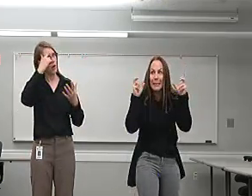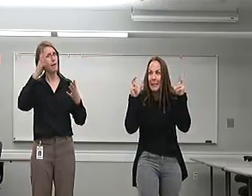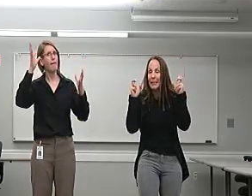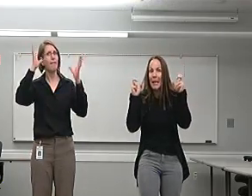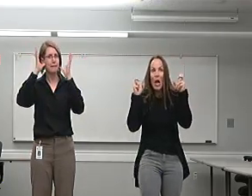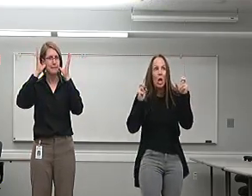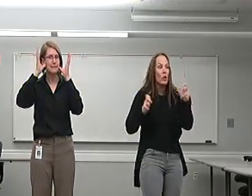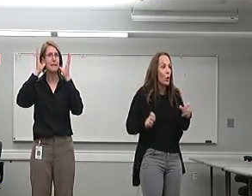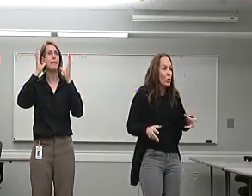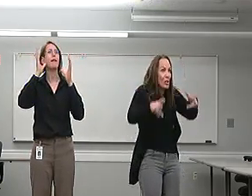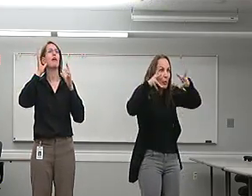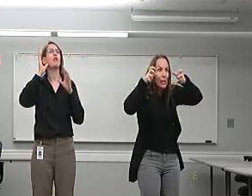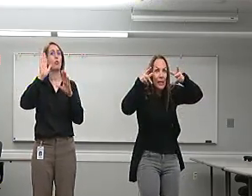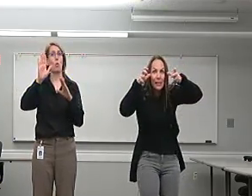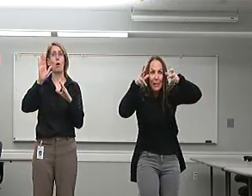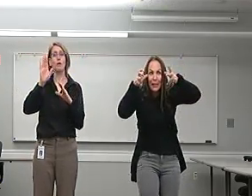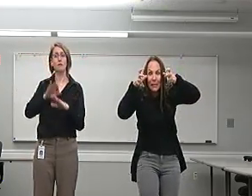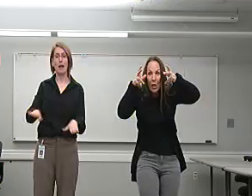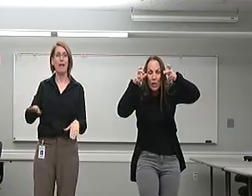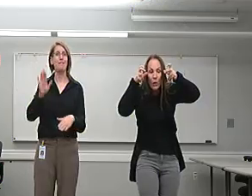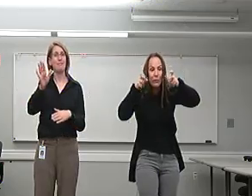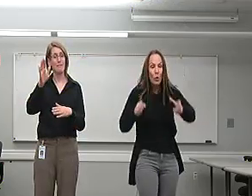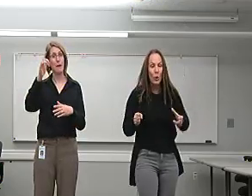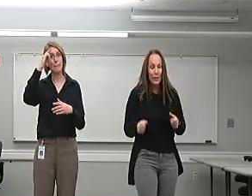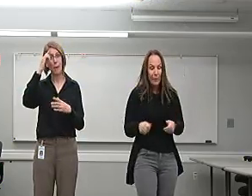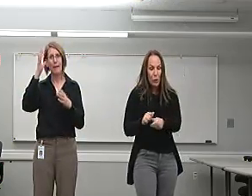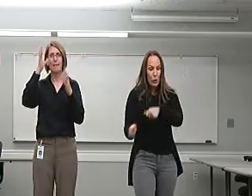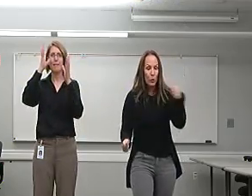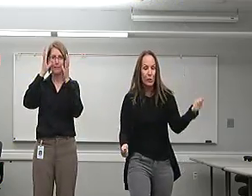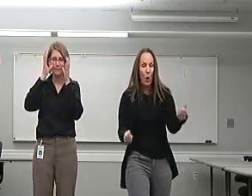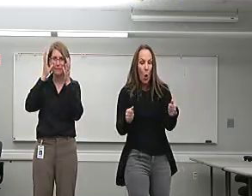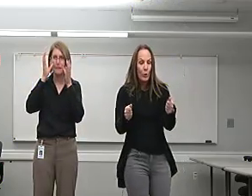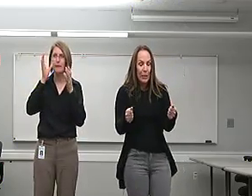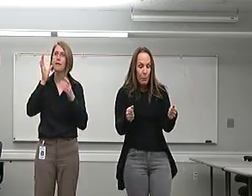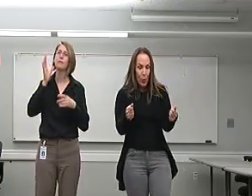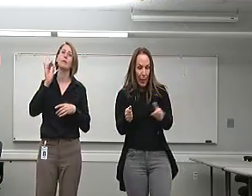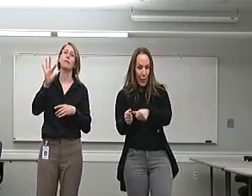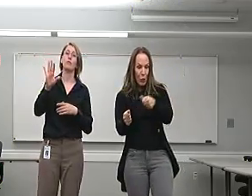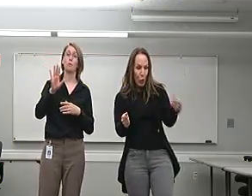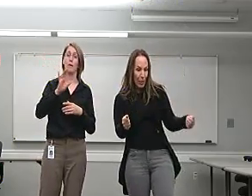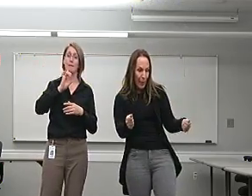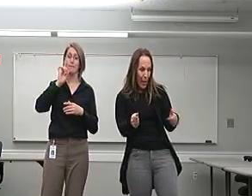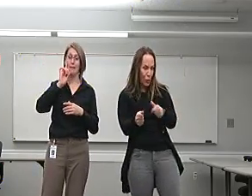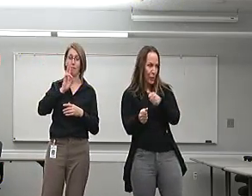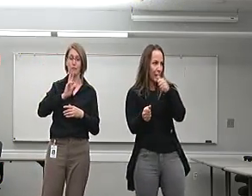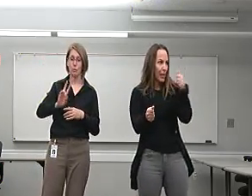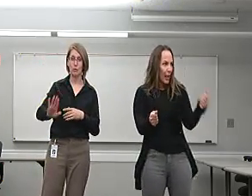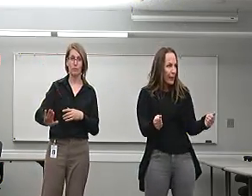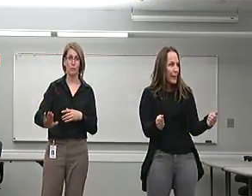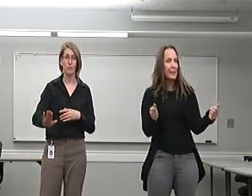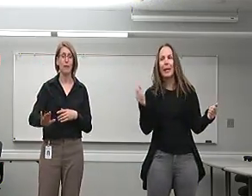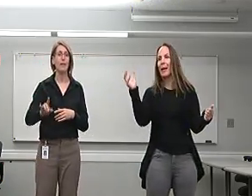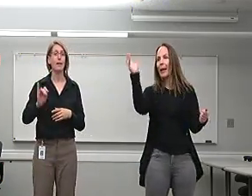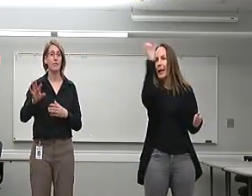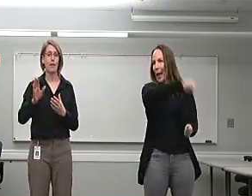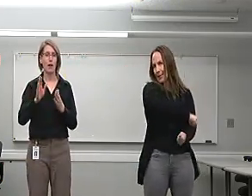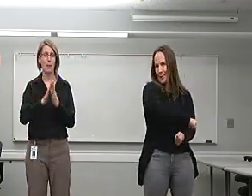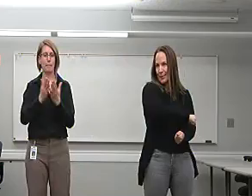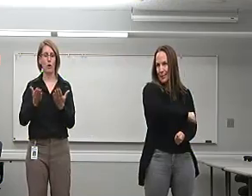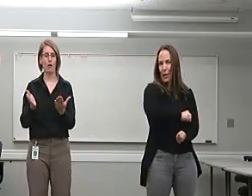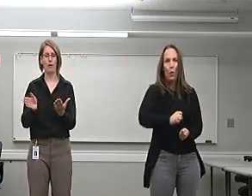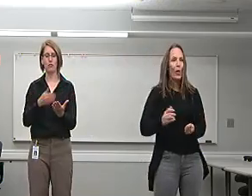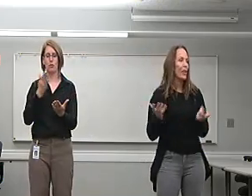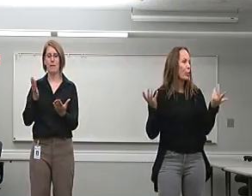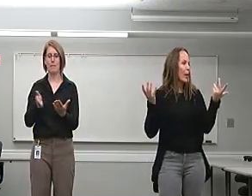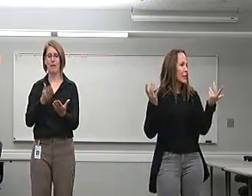Your child's brain does this. So if your deaf 2-year-old's holding a book and turning pages, let's take a guess what their brain's